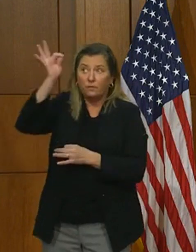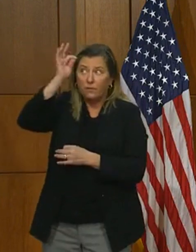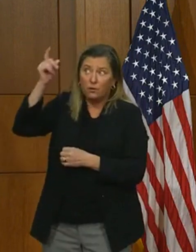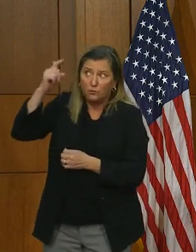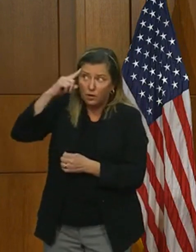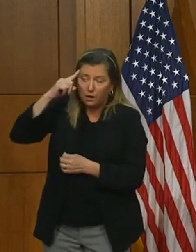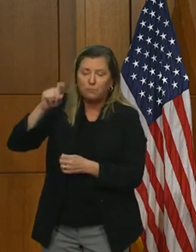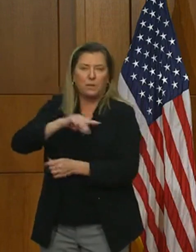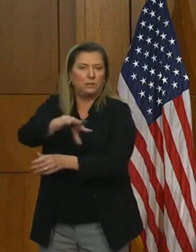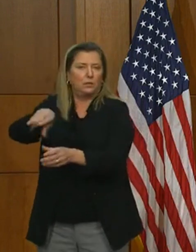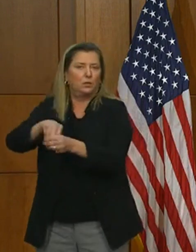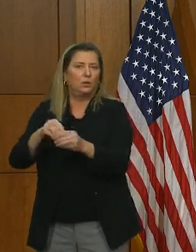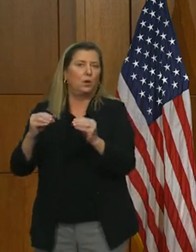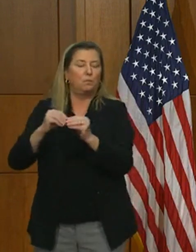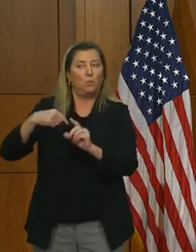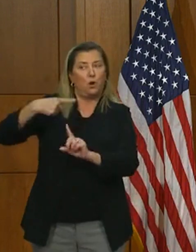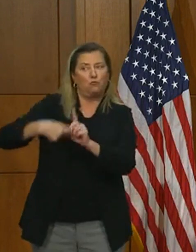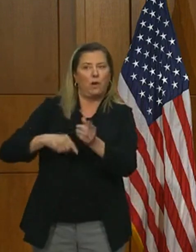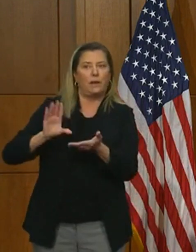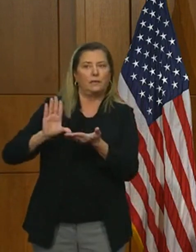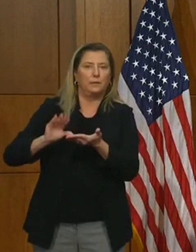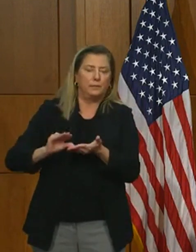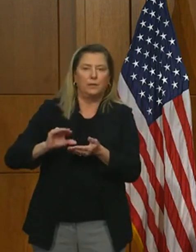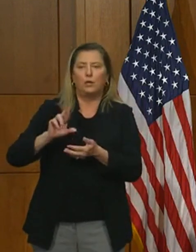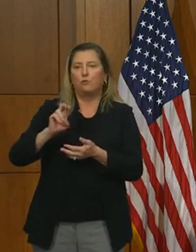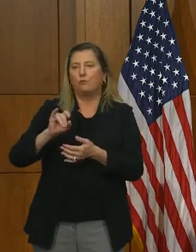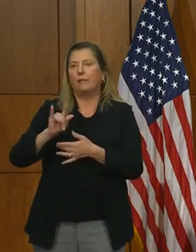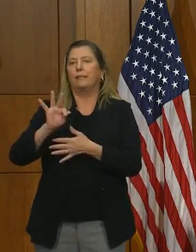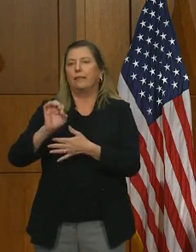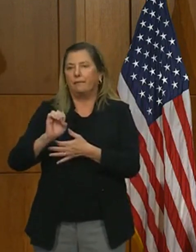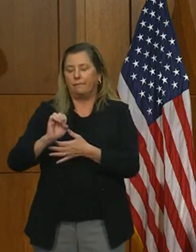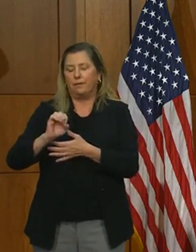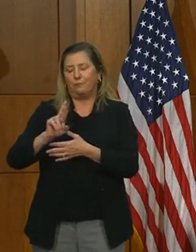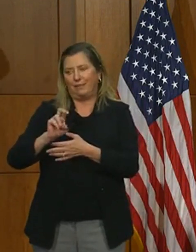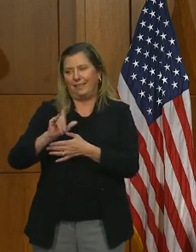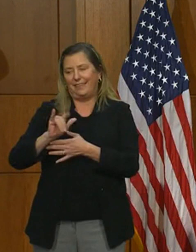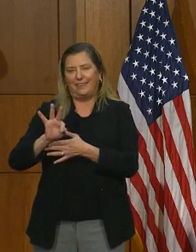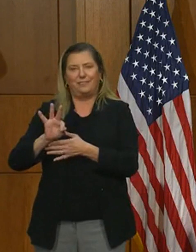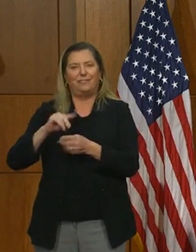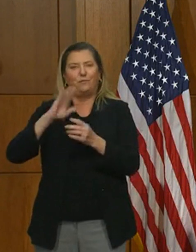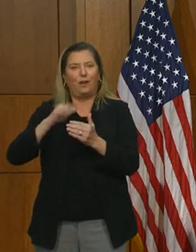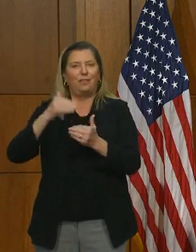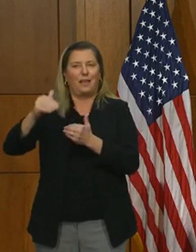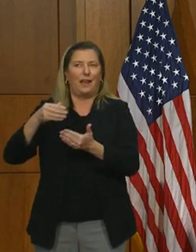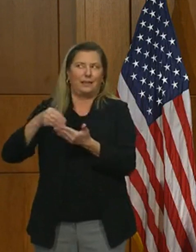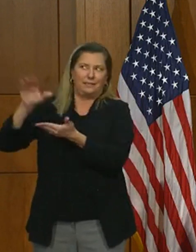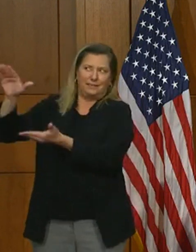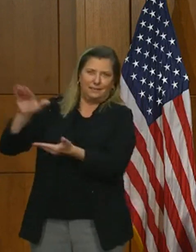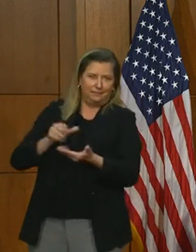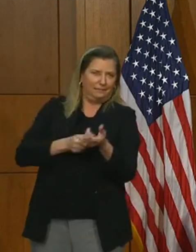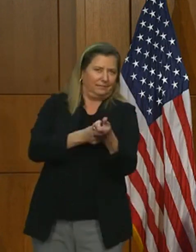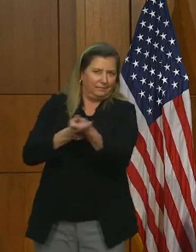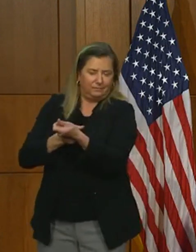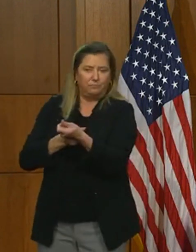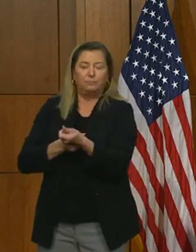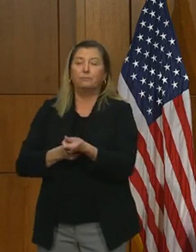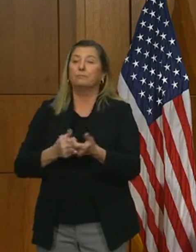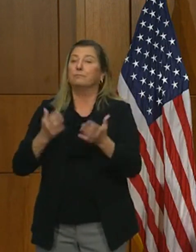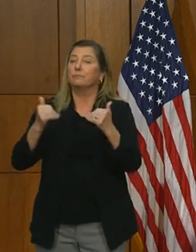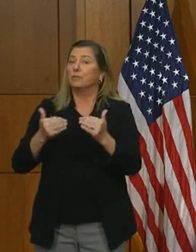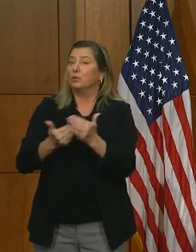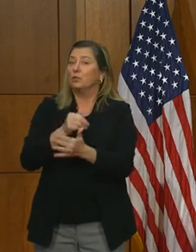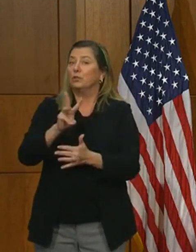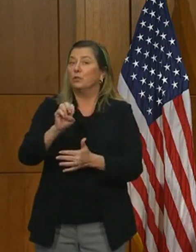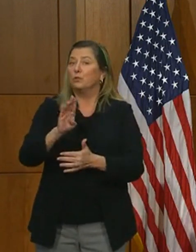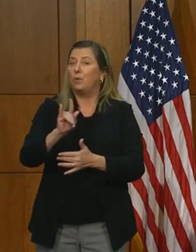to include additional rent relief funding in the next stimulus package. We have a new website with